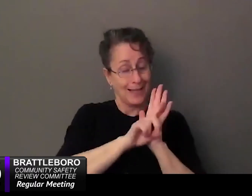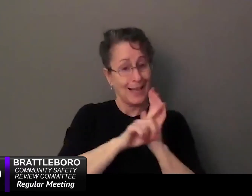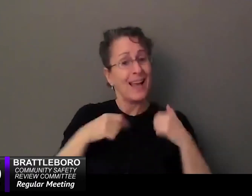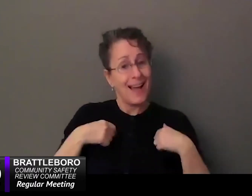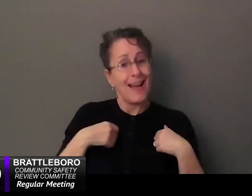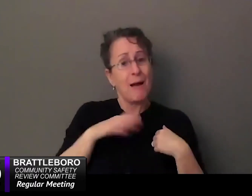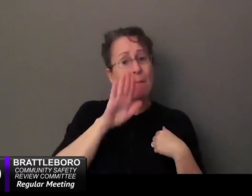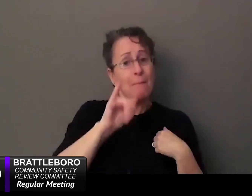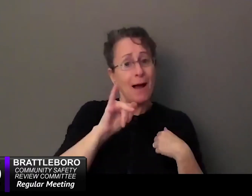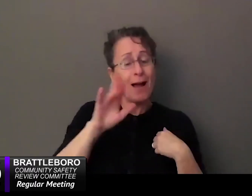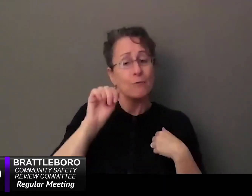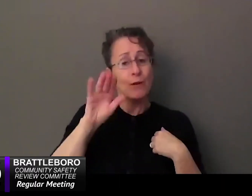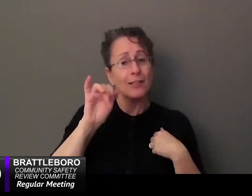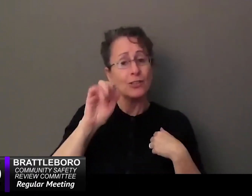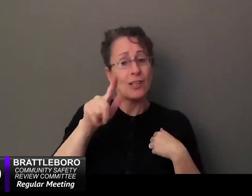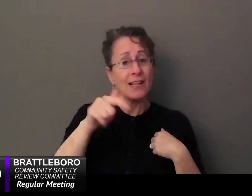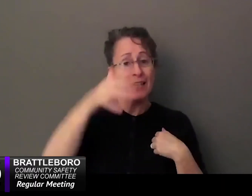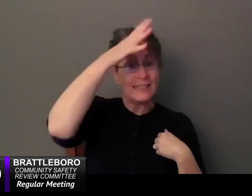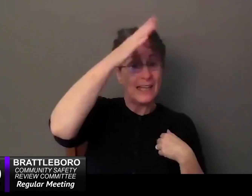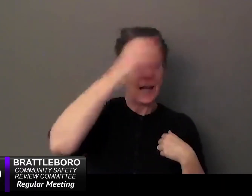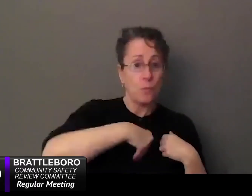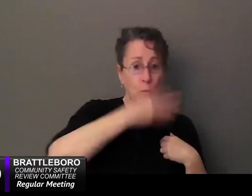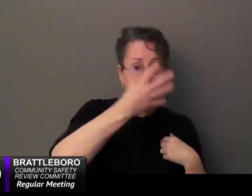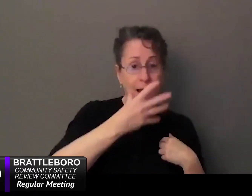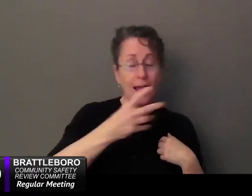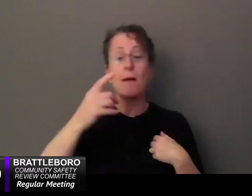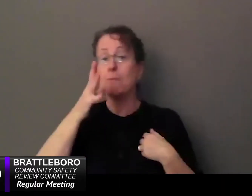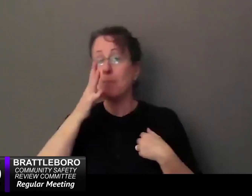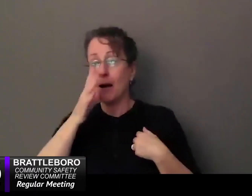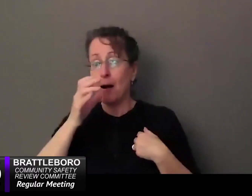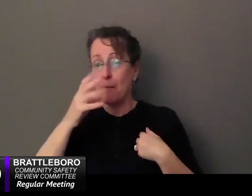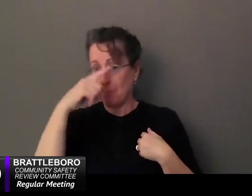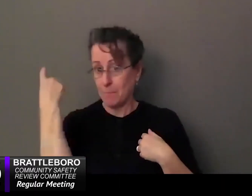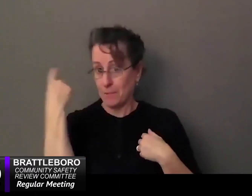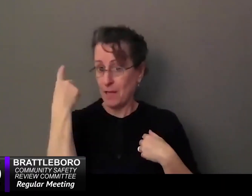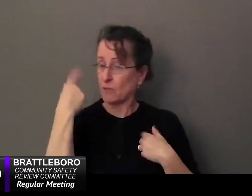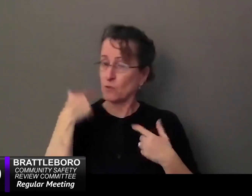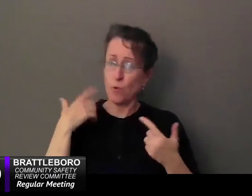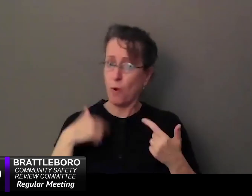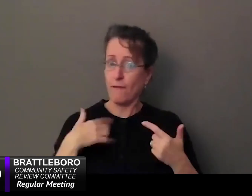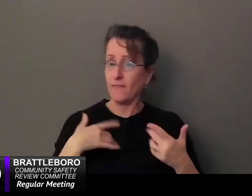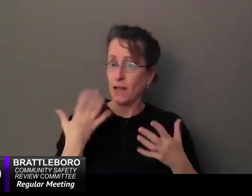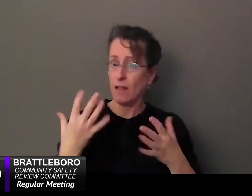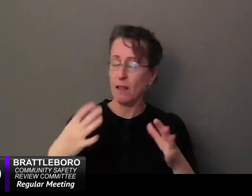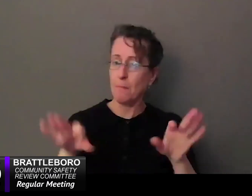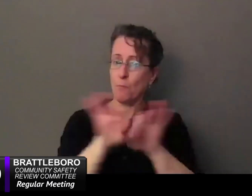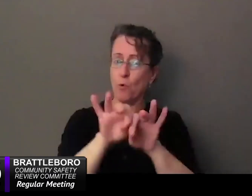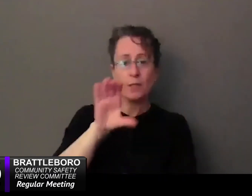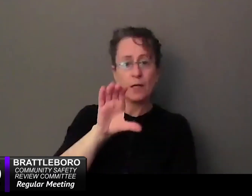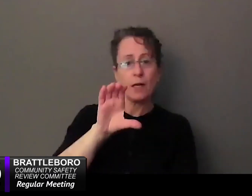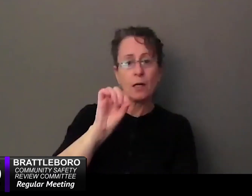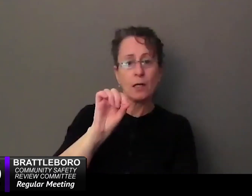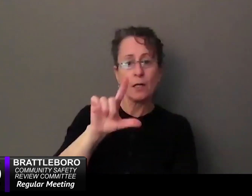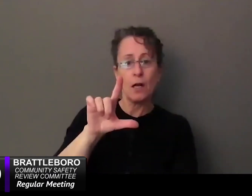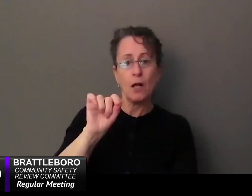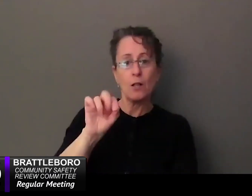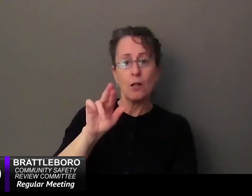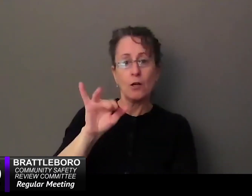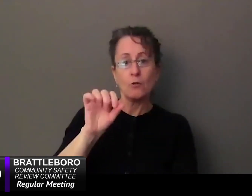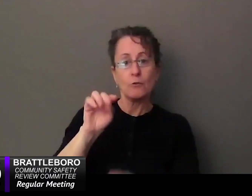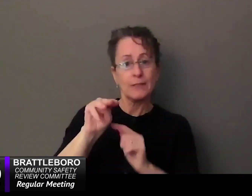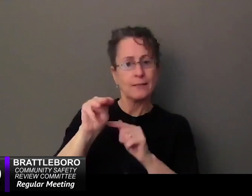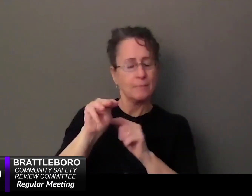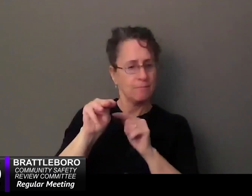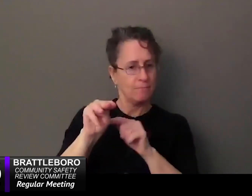My father is white, my mother is Black, and I think it's important to acknowledge colorism, and that a lot of times lighter-skinned